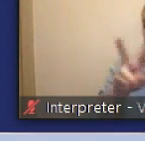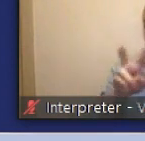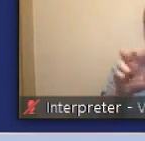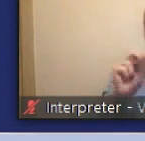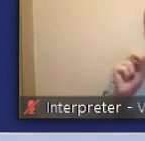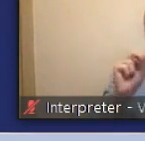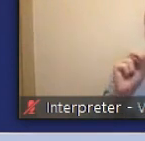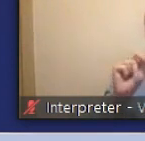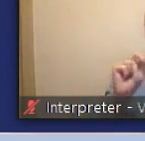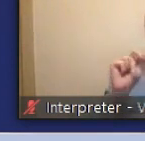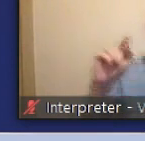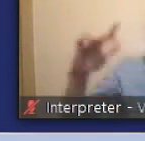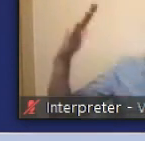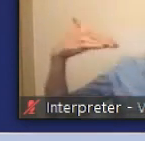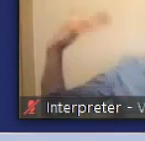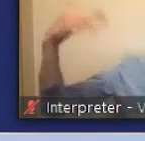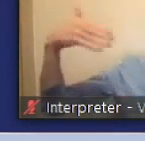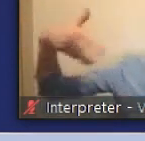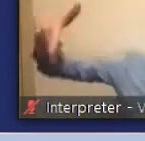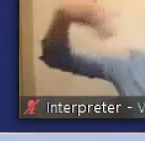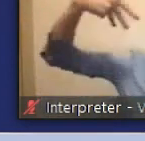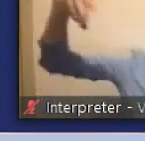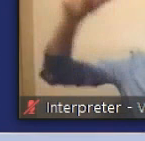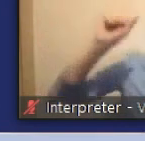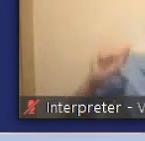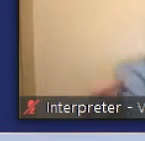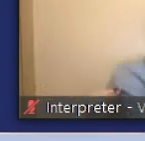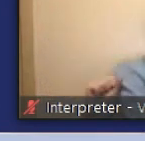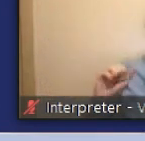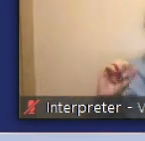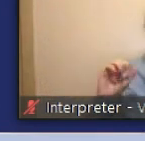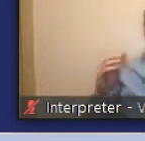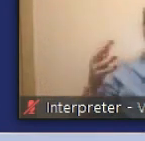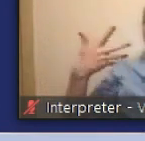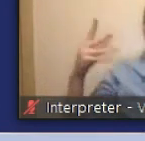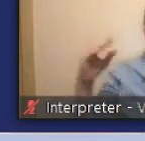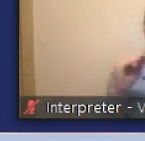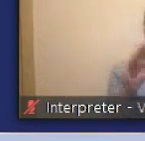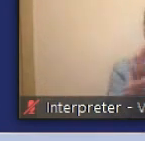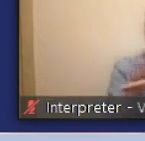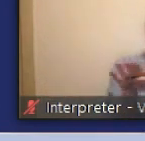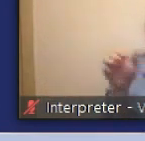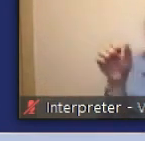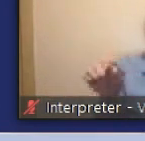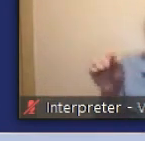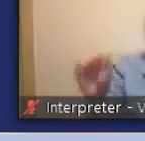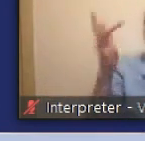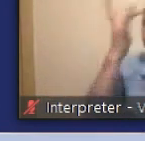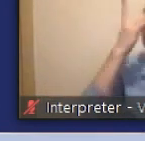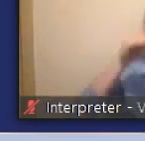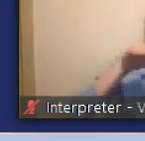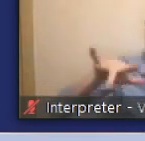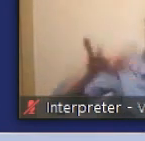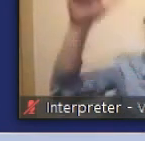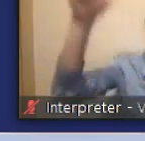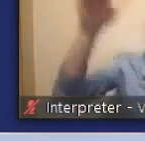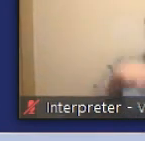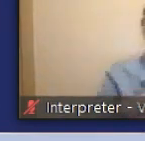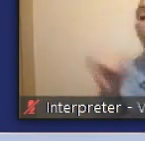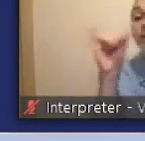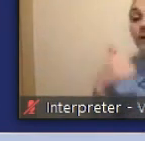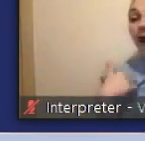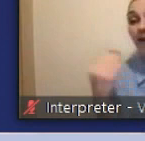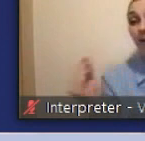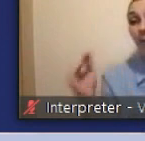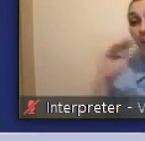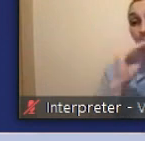other recommendations that you can find online at our website to see more holiday safety guidance.